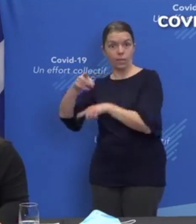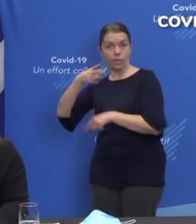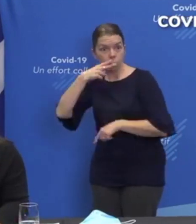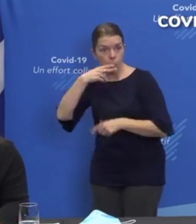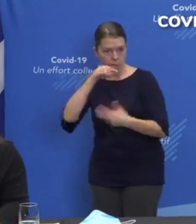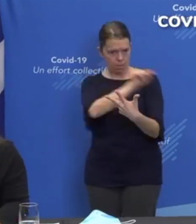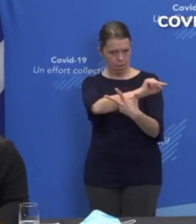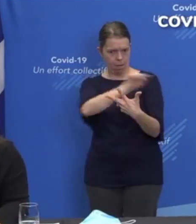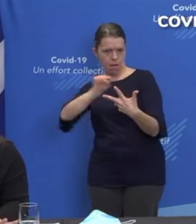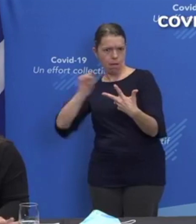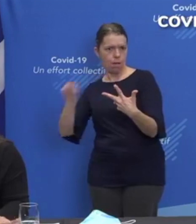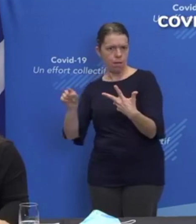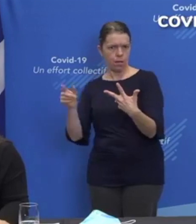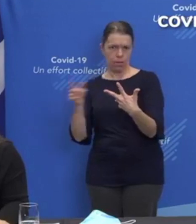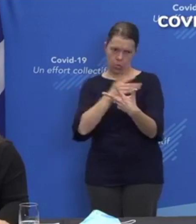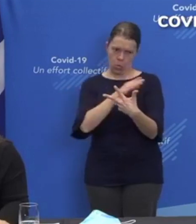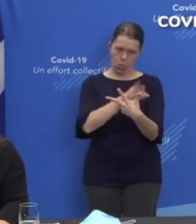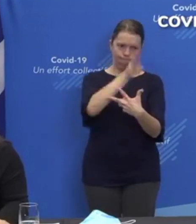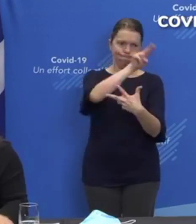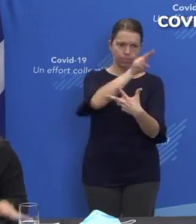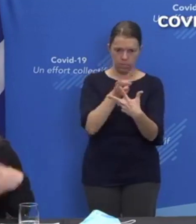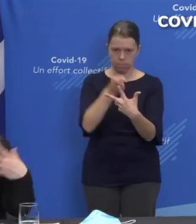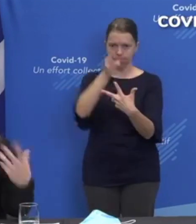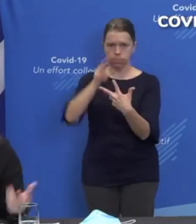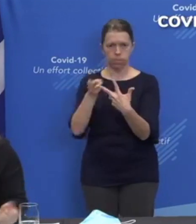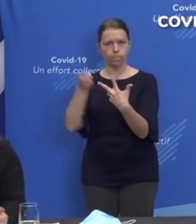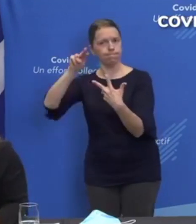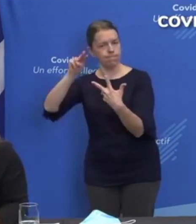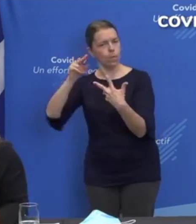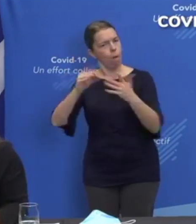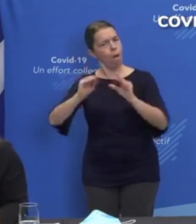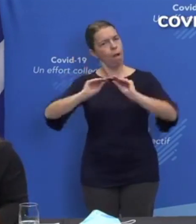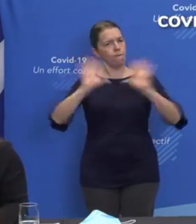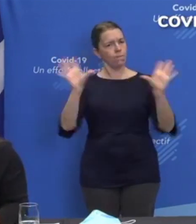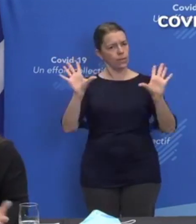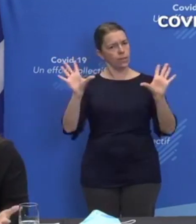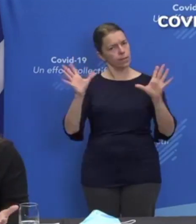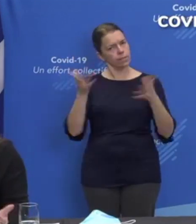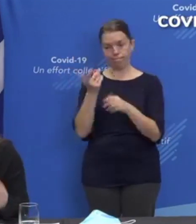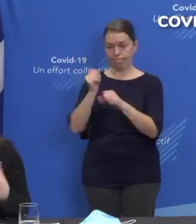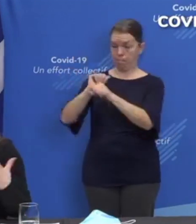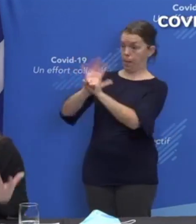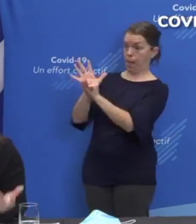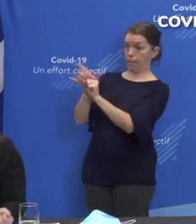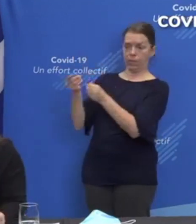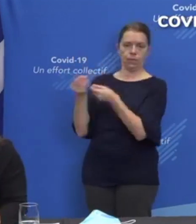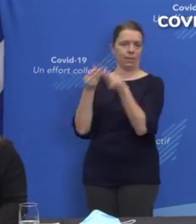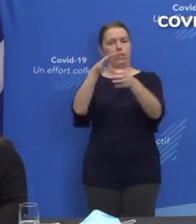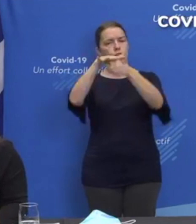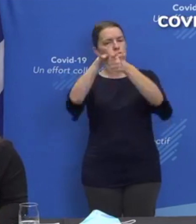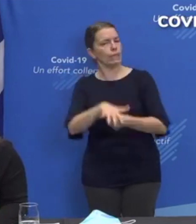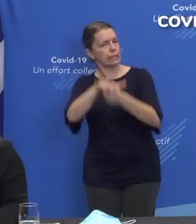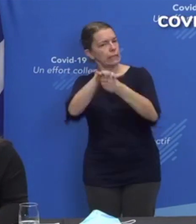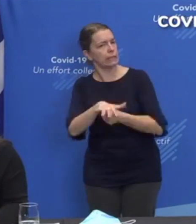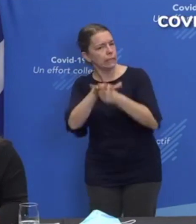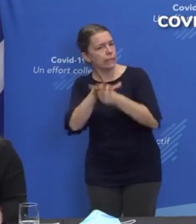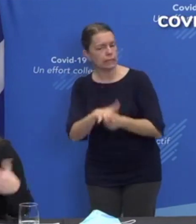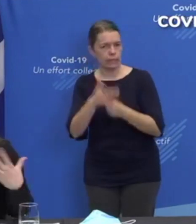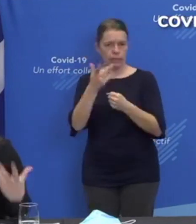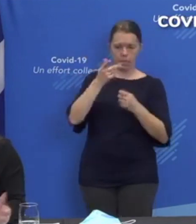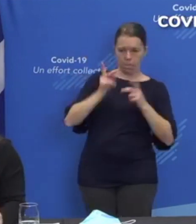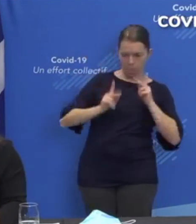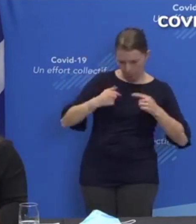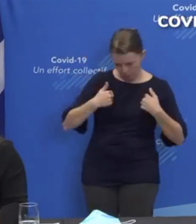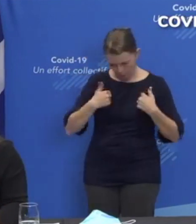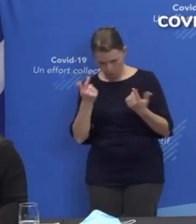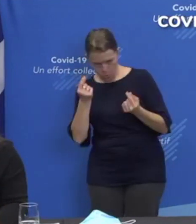a stressful event for a lot of people, and consuming those substances is a way for some people to control